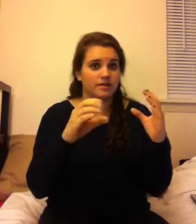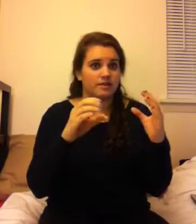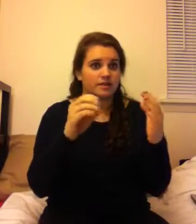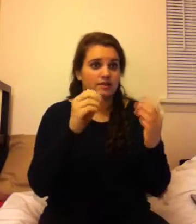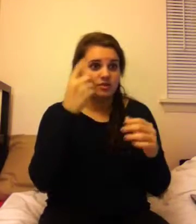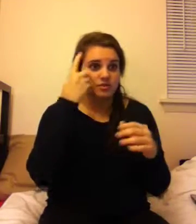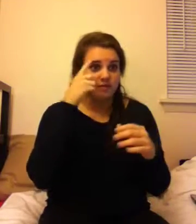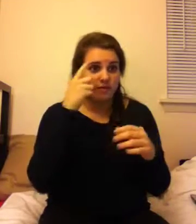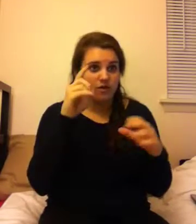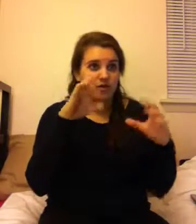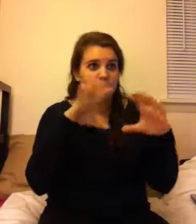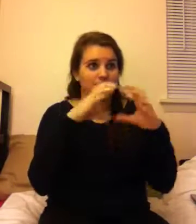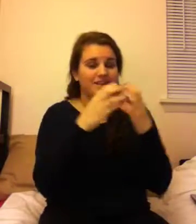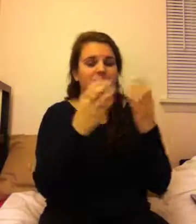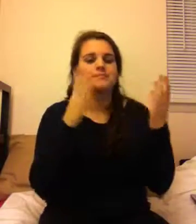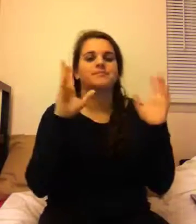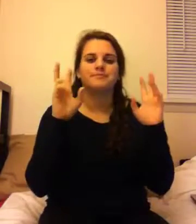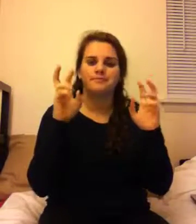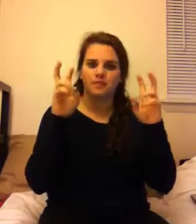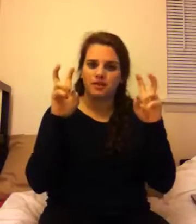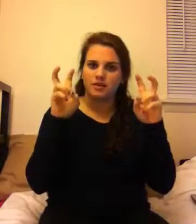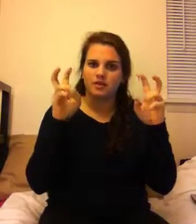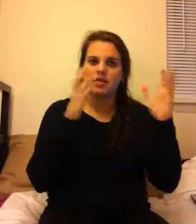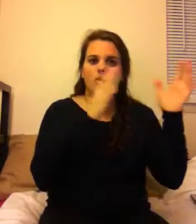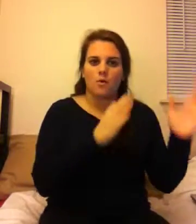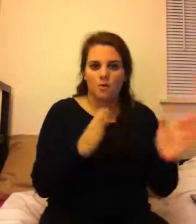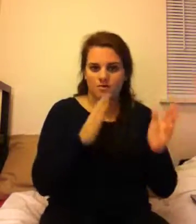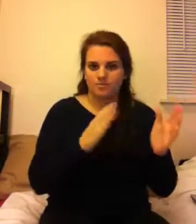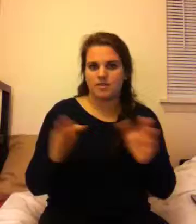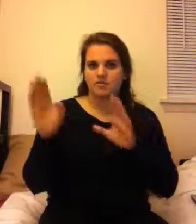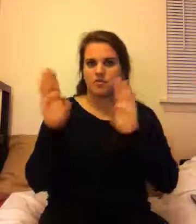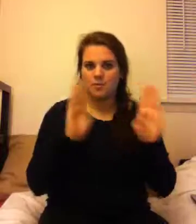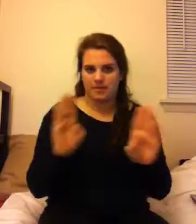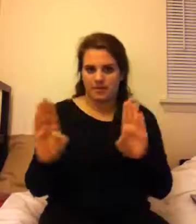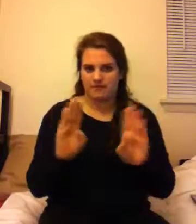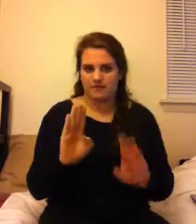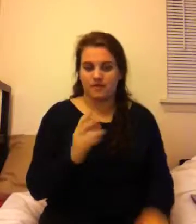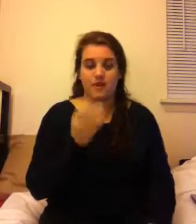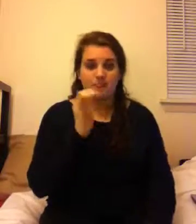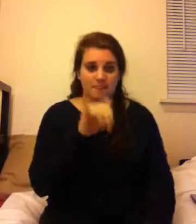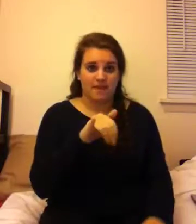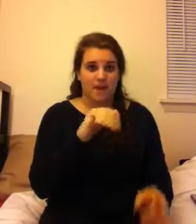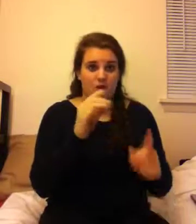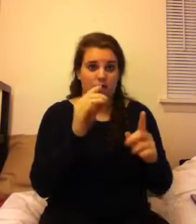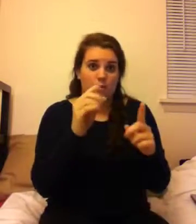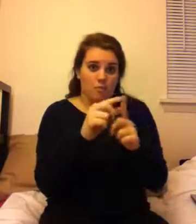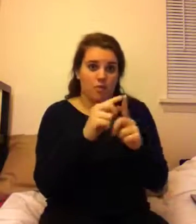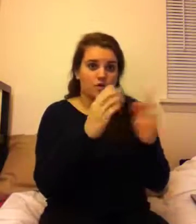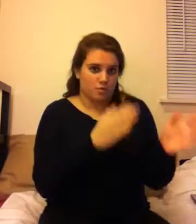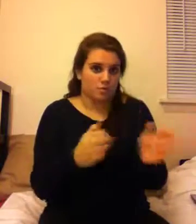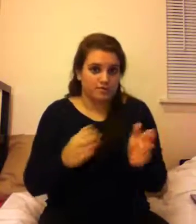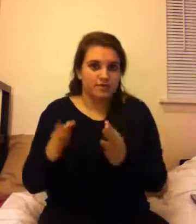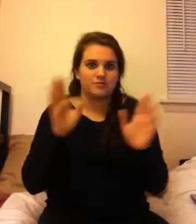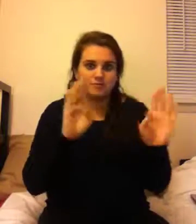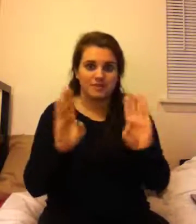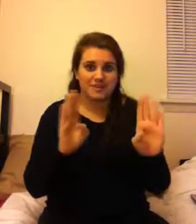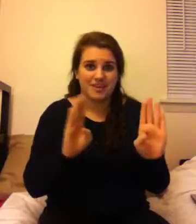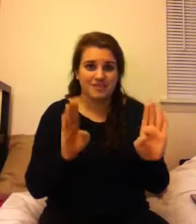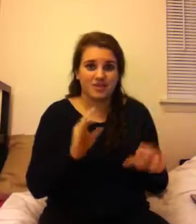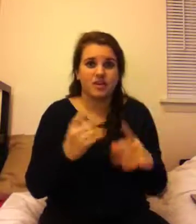that word keeps popping up over and over again. You may just talk to the deaf person and figure out